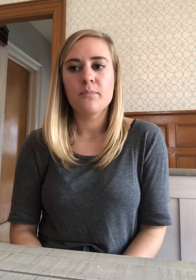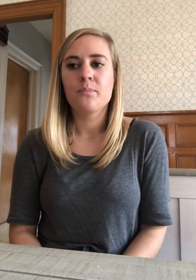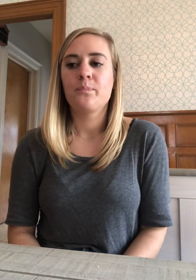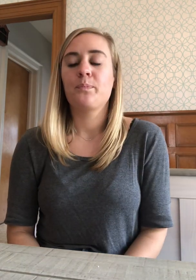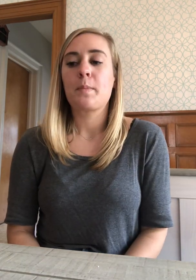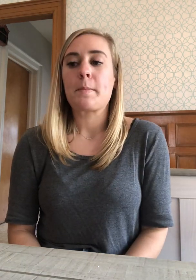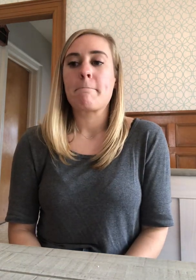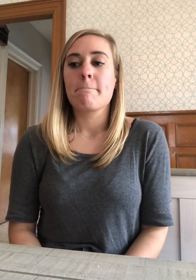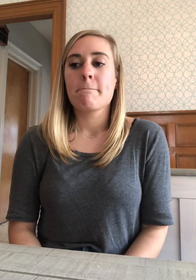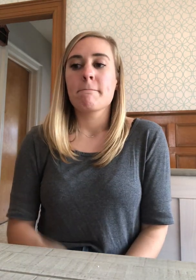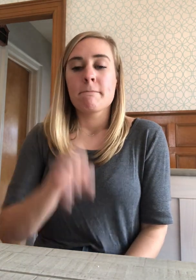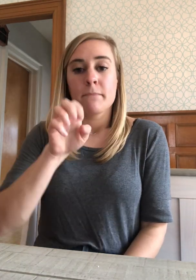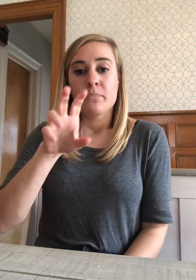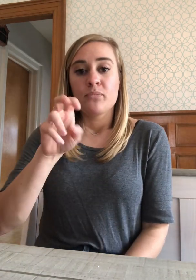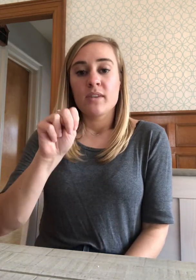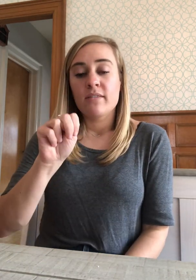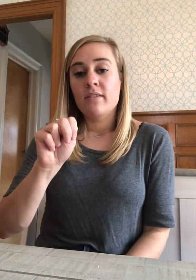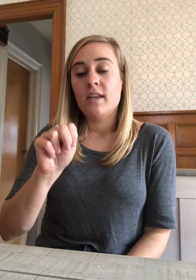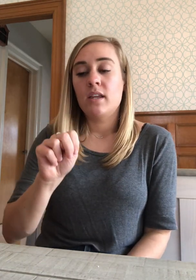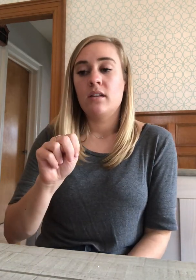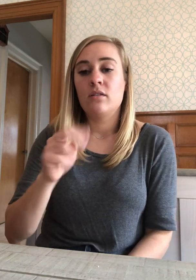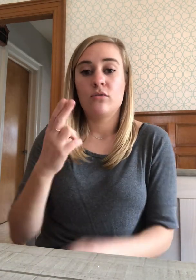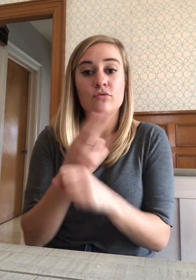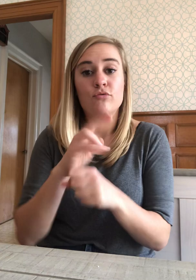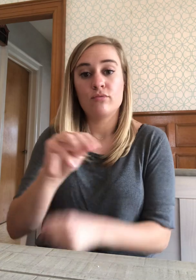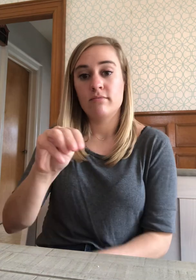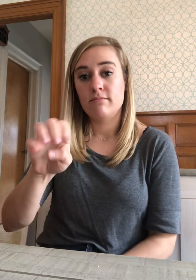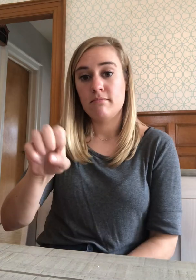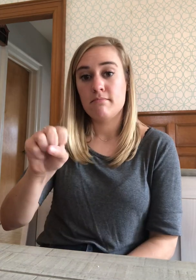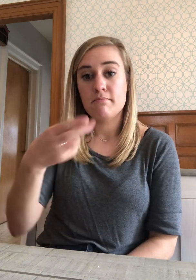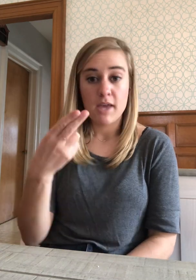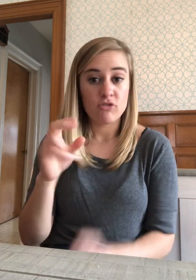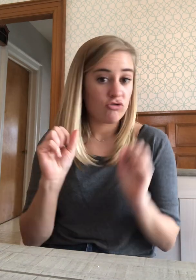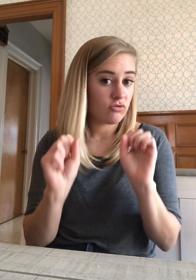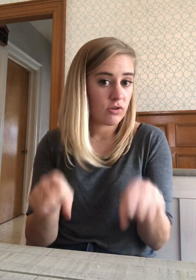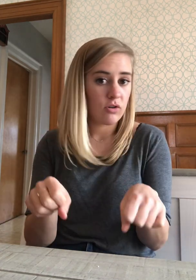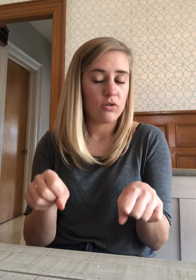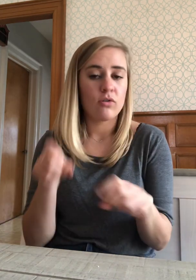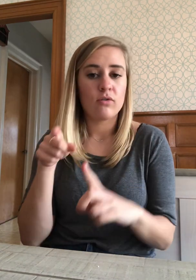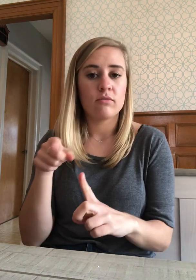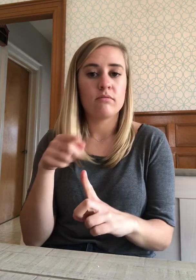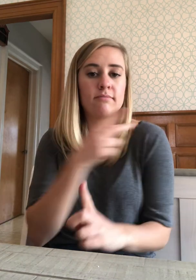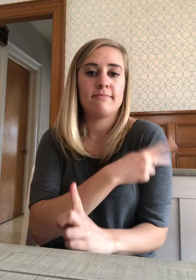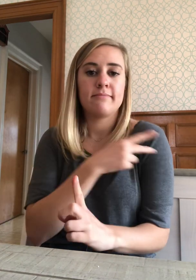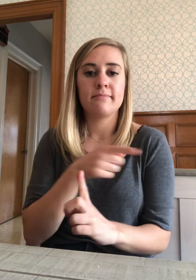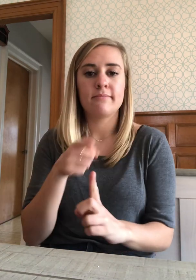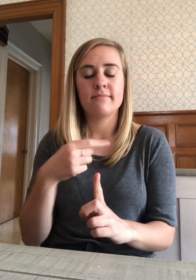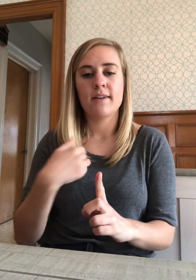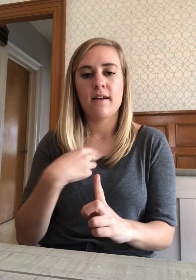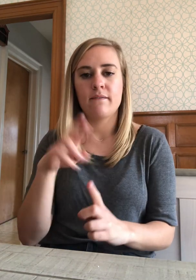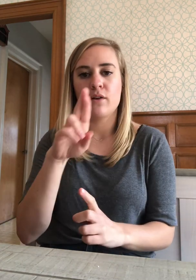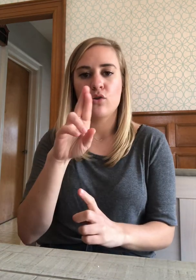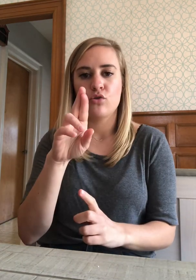And even mesh can be used in the orbit. This was a patient that was having a reconstruction after a gunshot